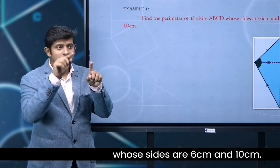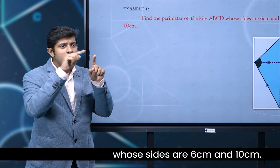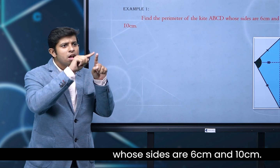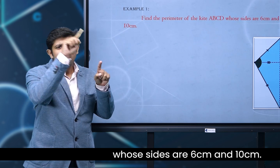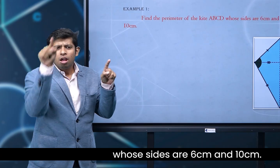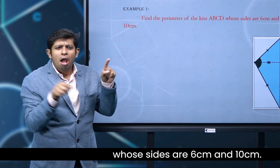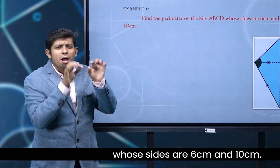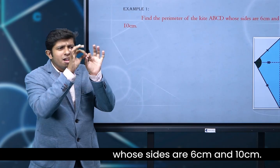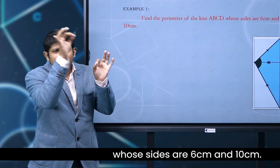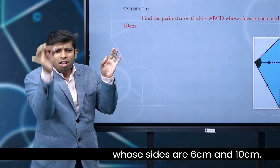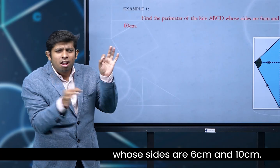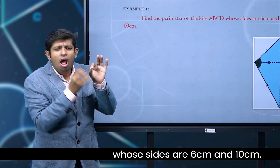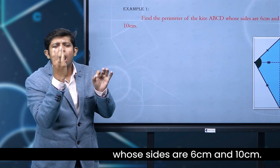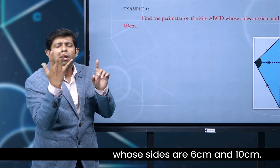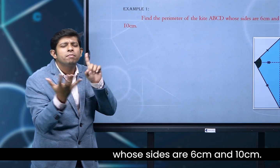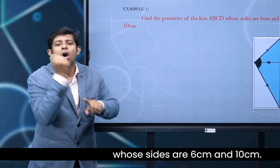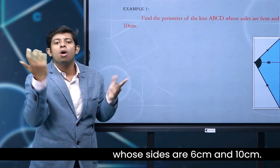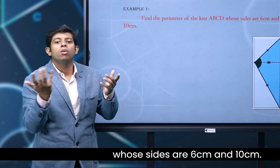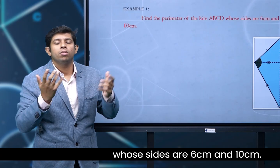whose sides are 6 cm and 10 cm.